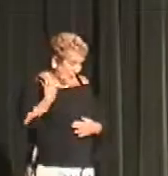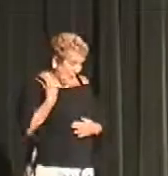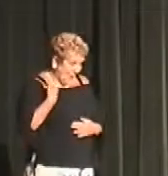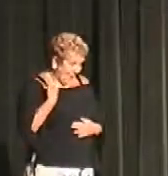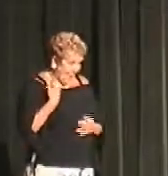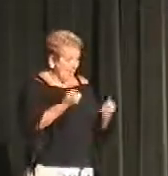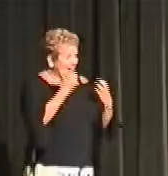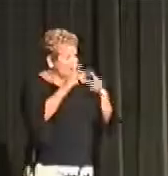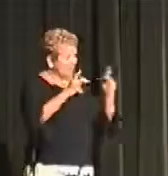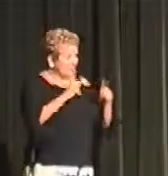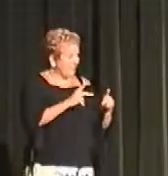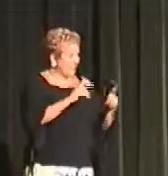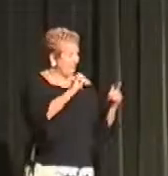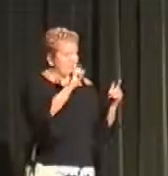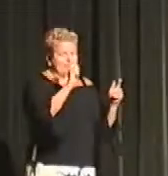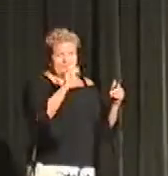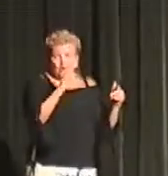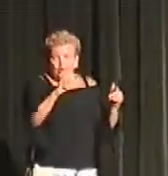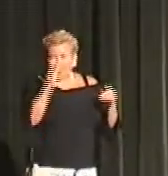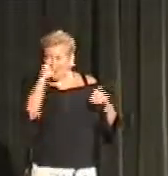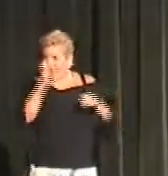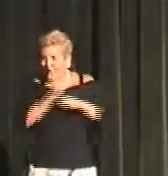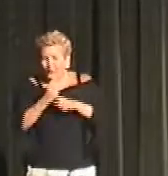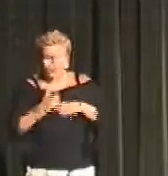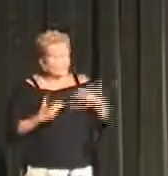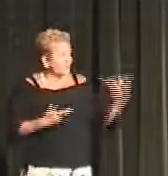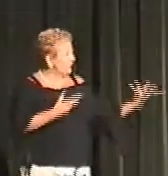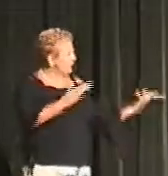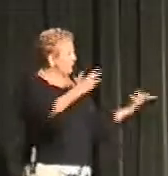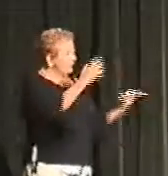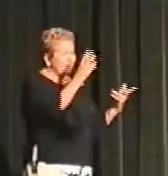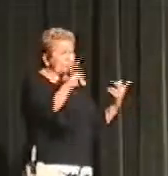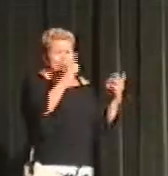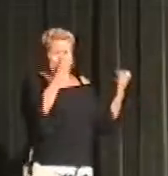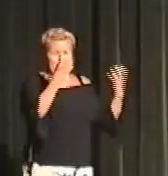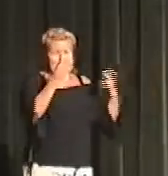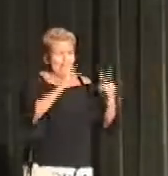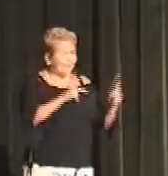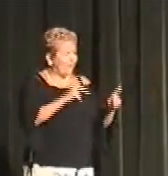and the Star Brothers, and just a lot of folk. Shipwreck, and